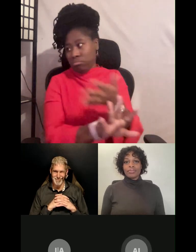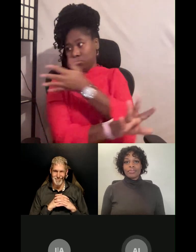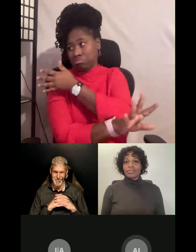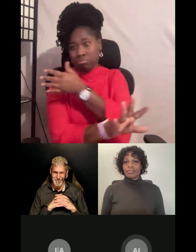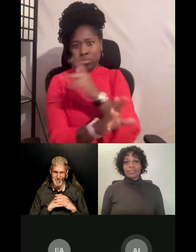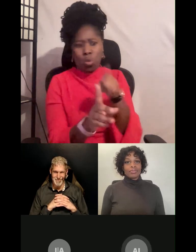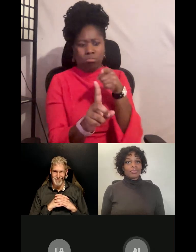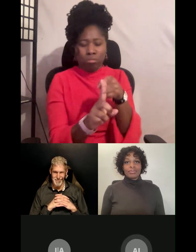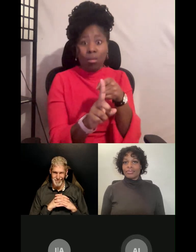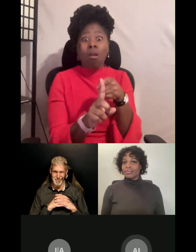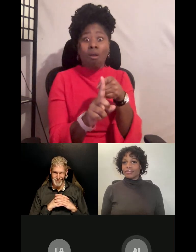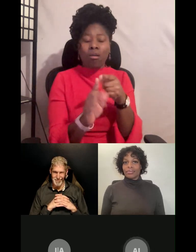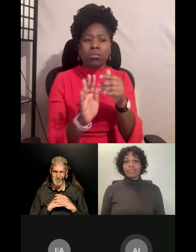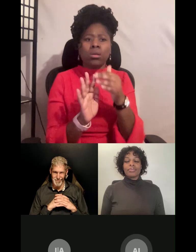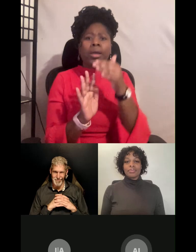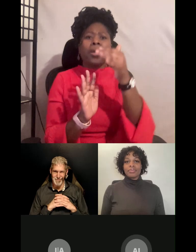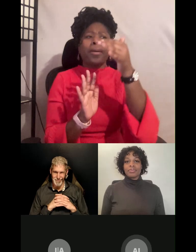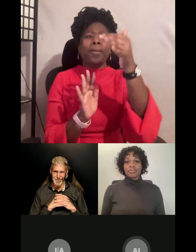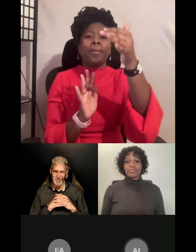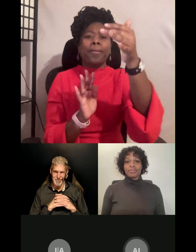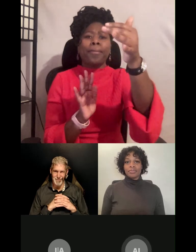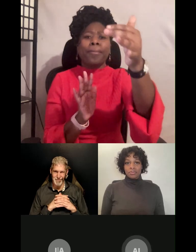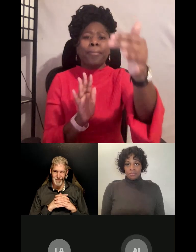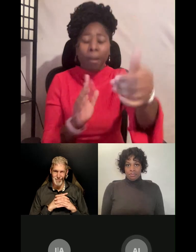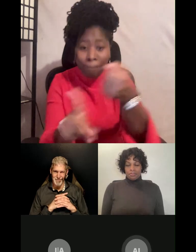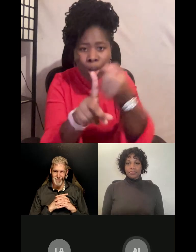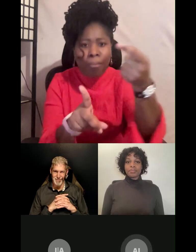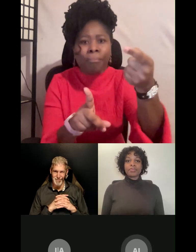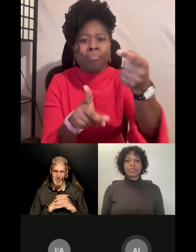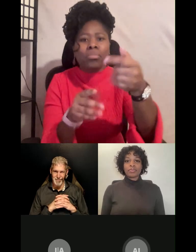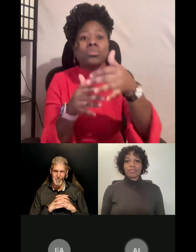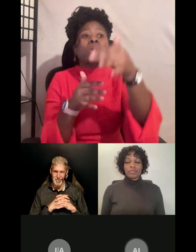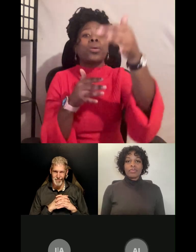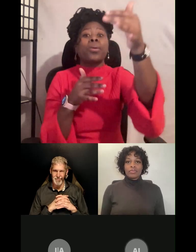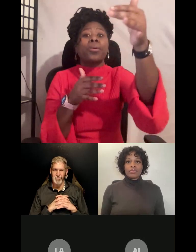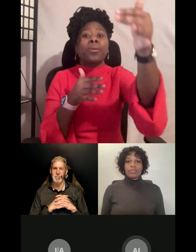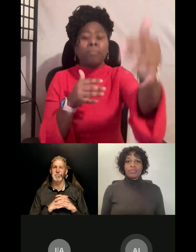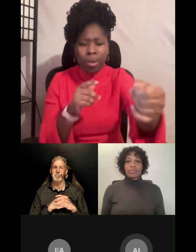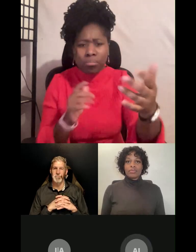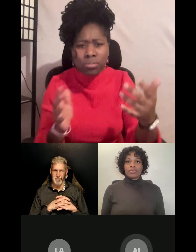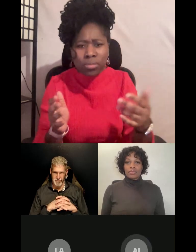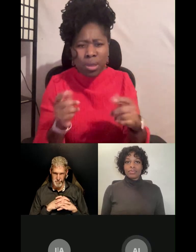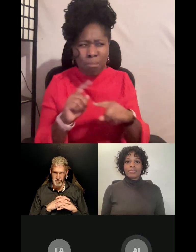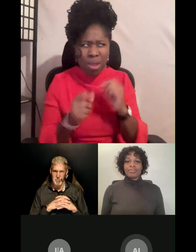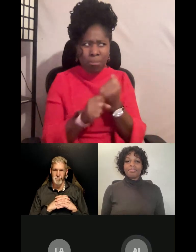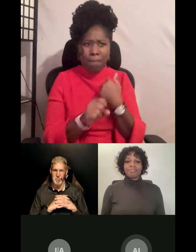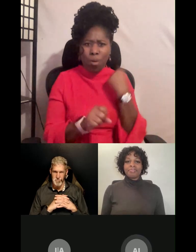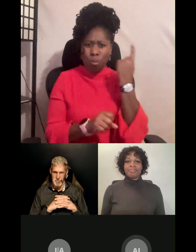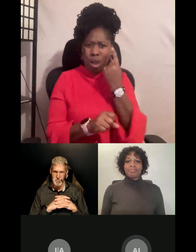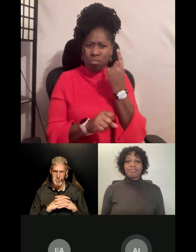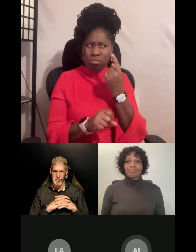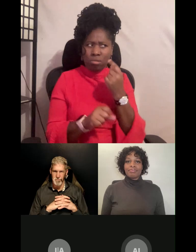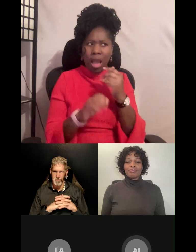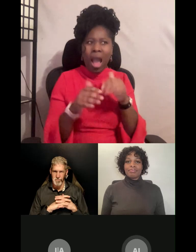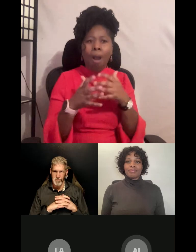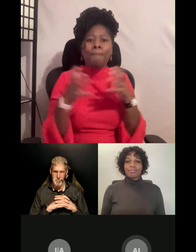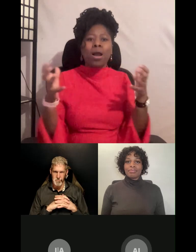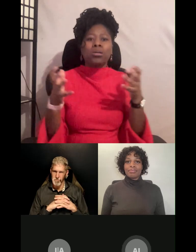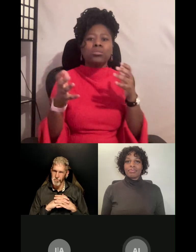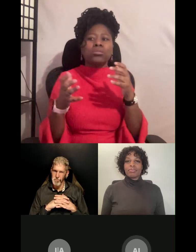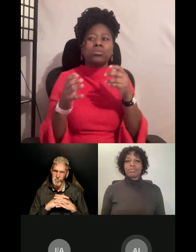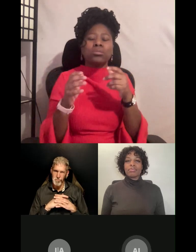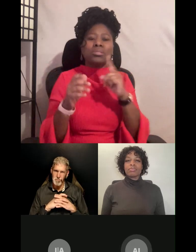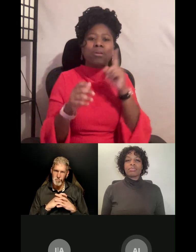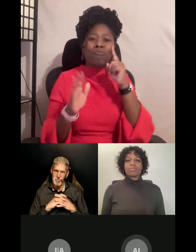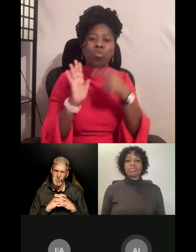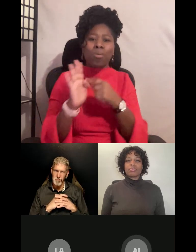God. That was the first time. I don't remember seeing anything before that film. And then as time went